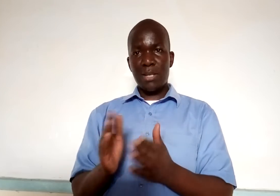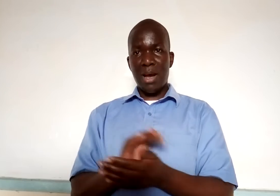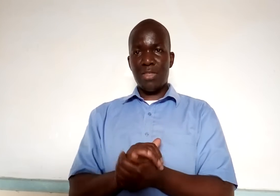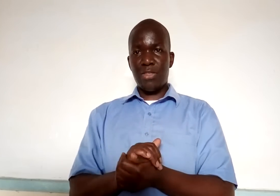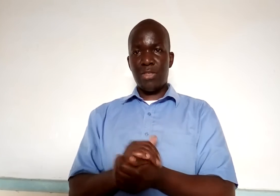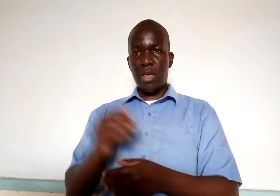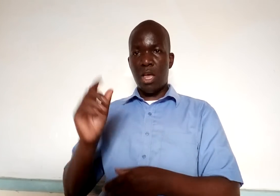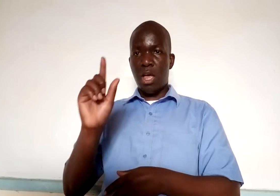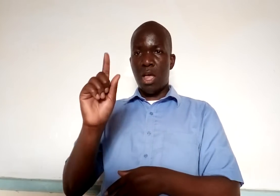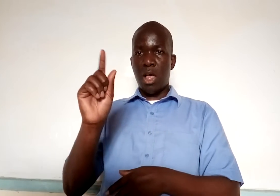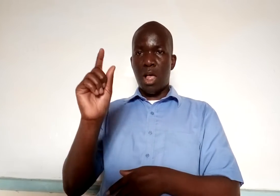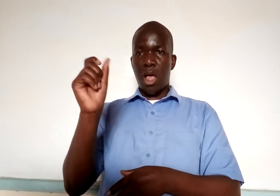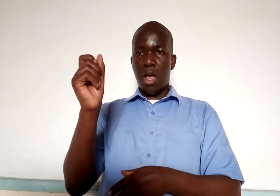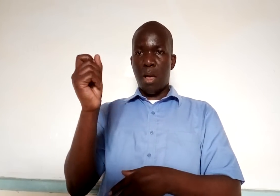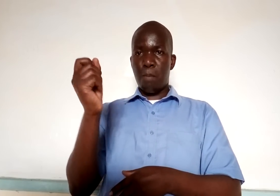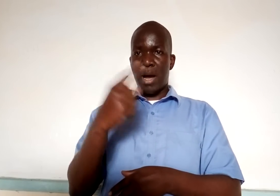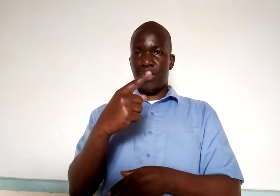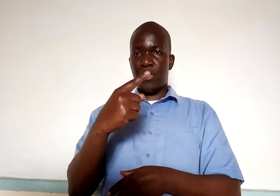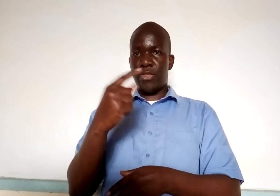month? Month.